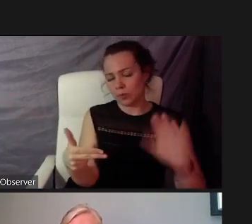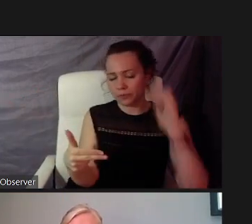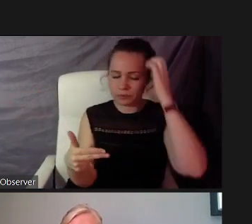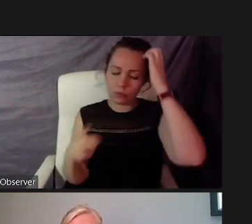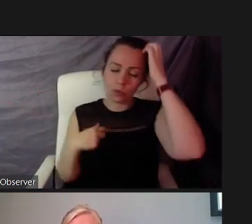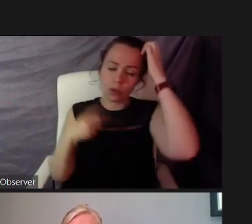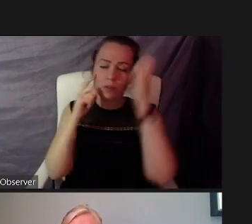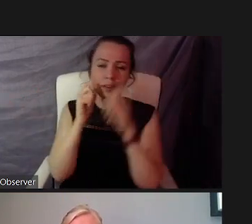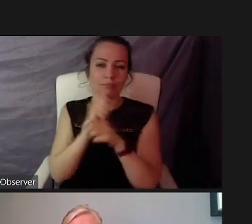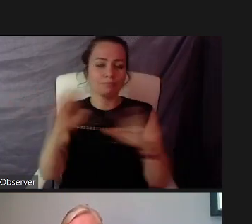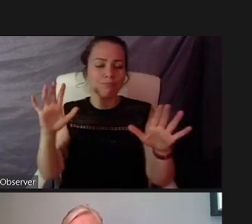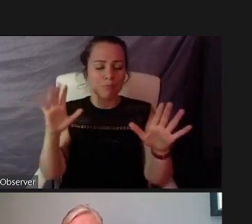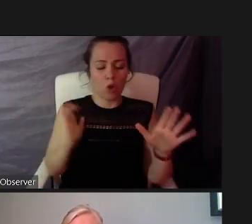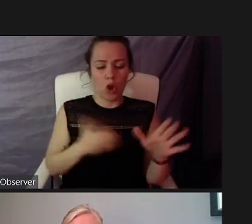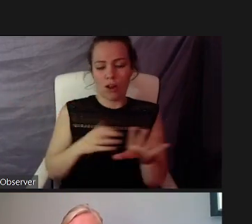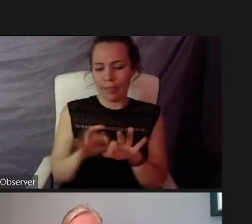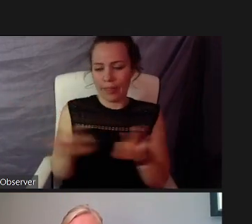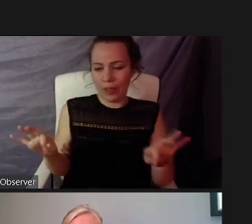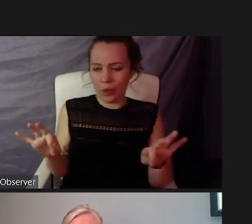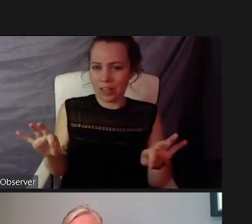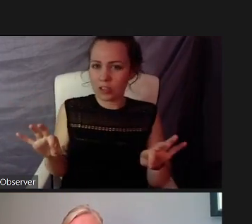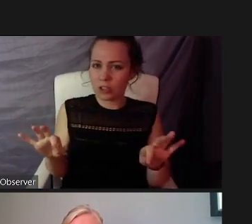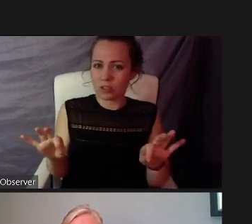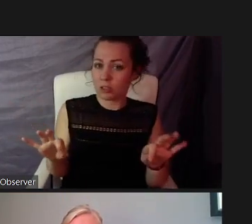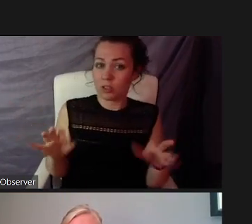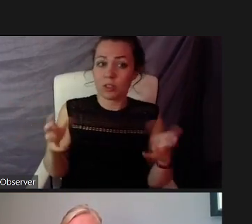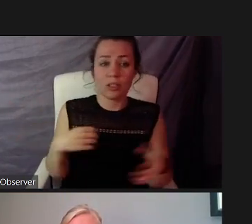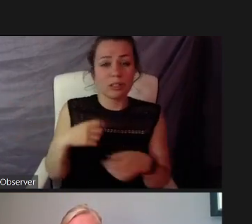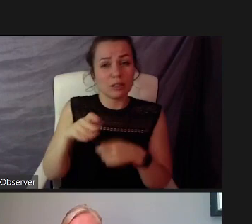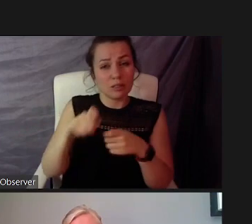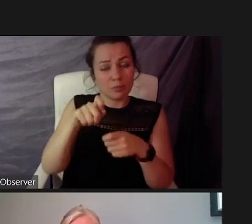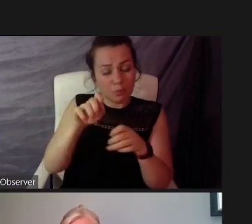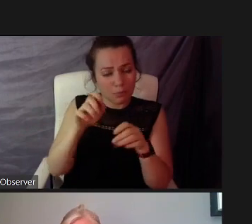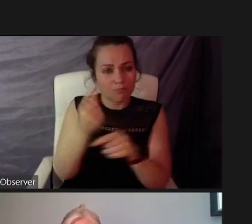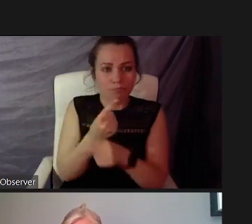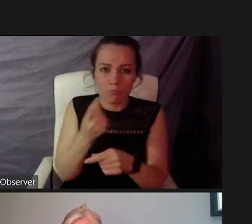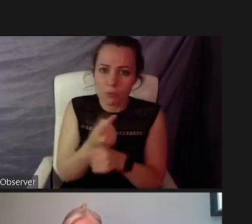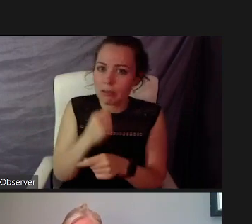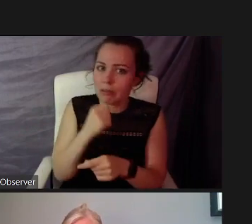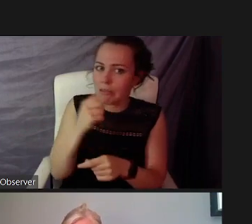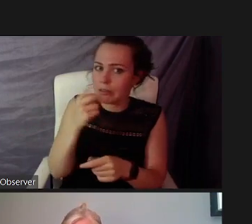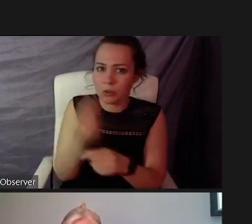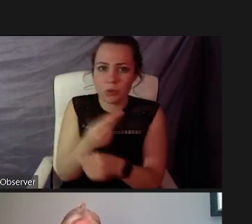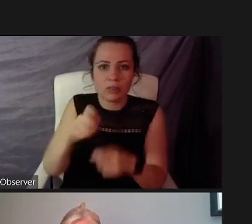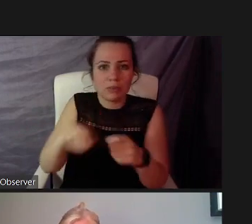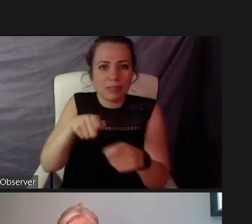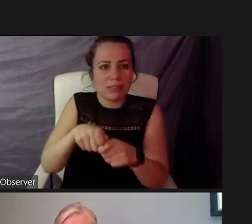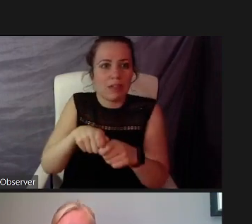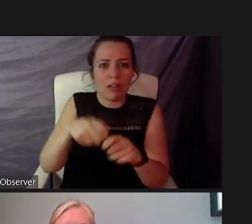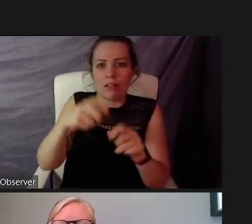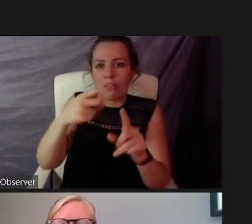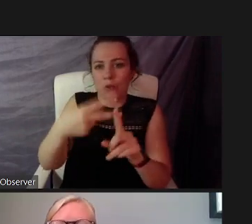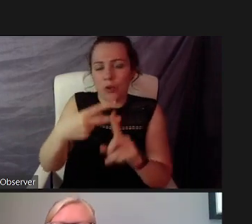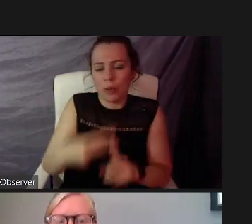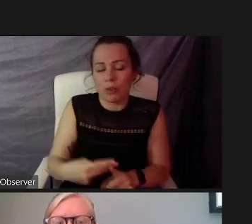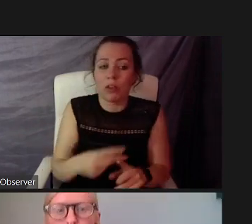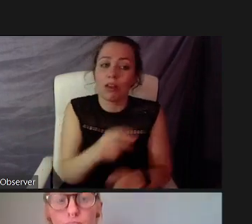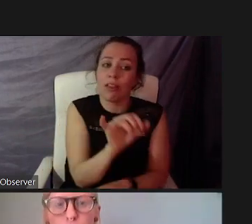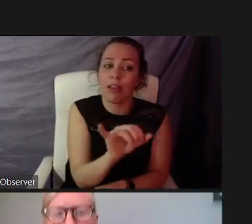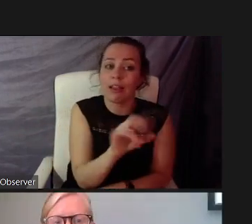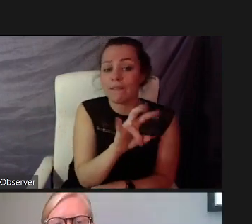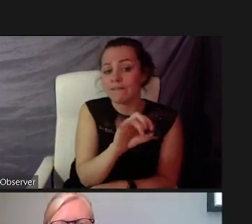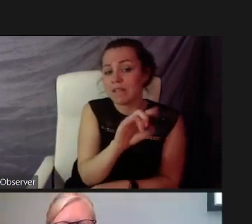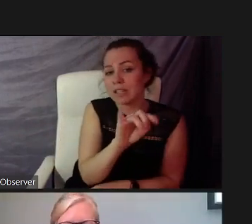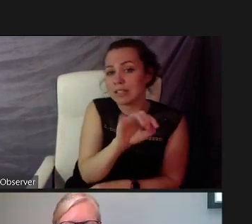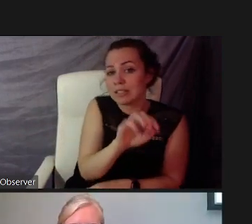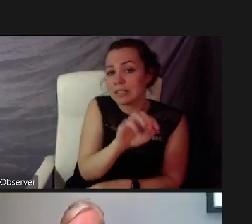minimize stigma is to not use terms such as victims or suspected cases. These are words that